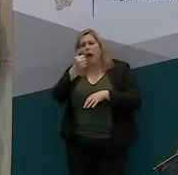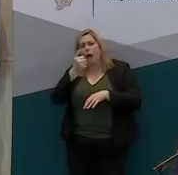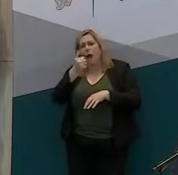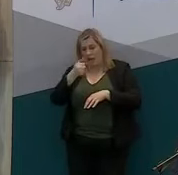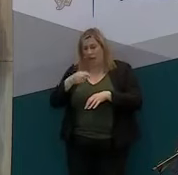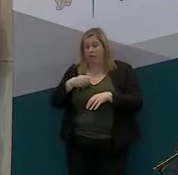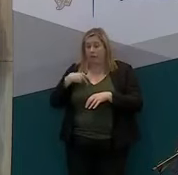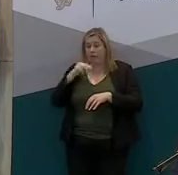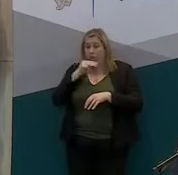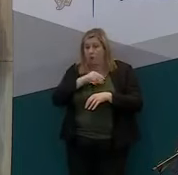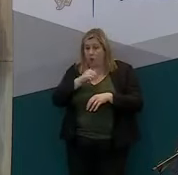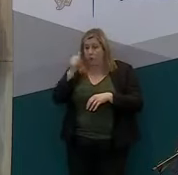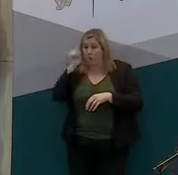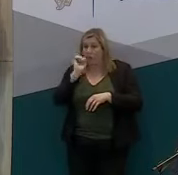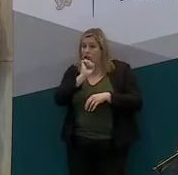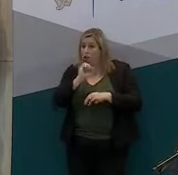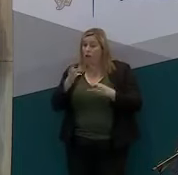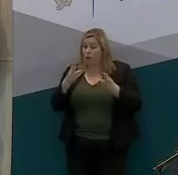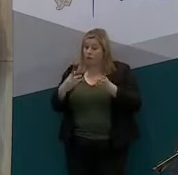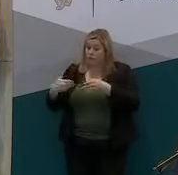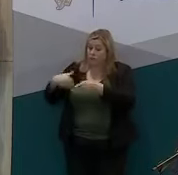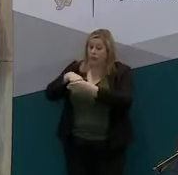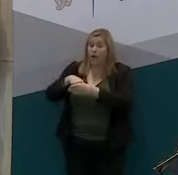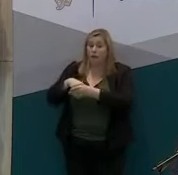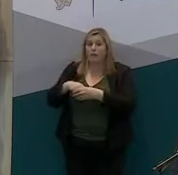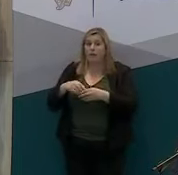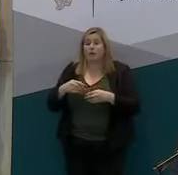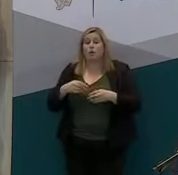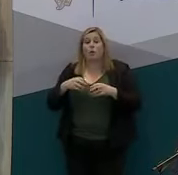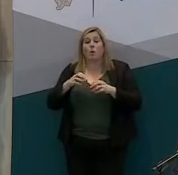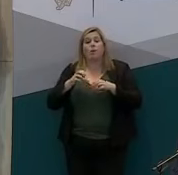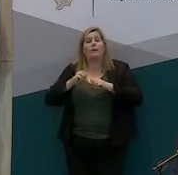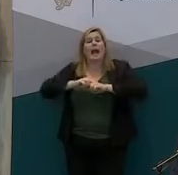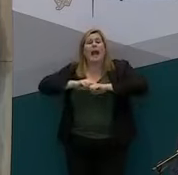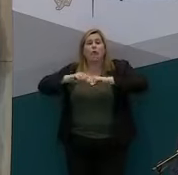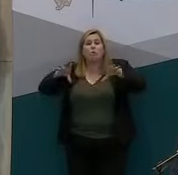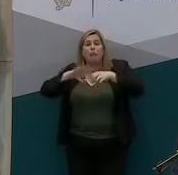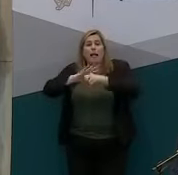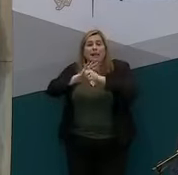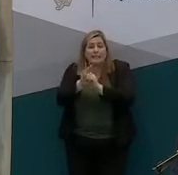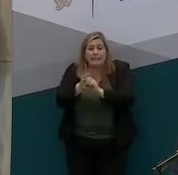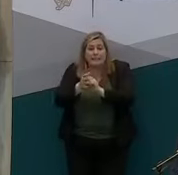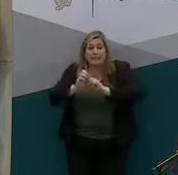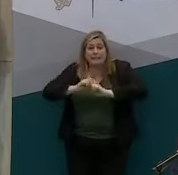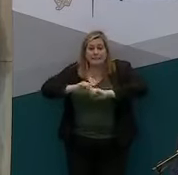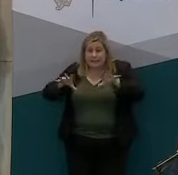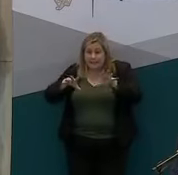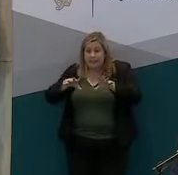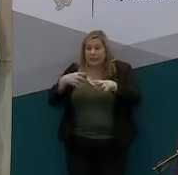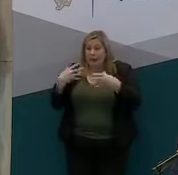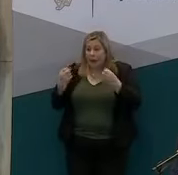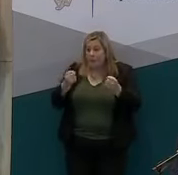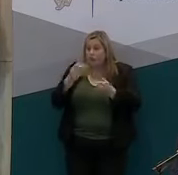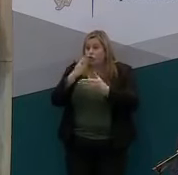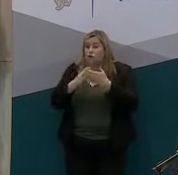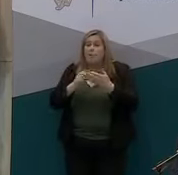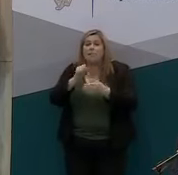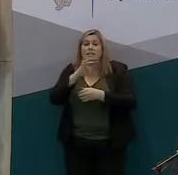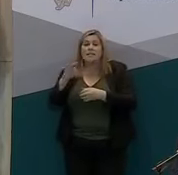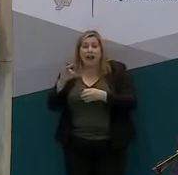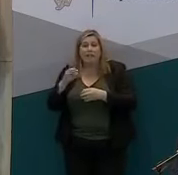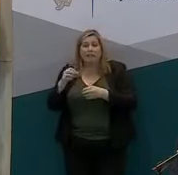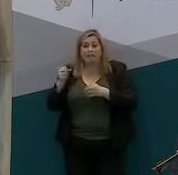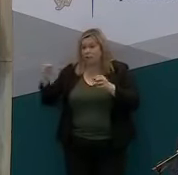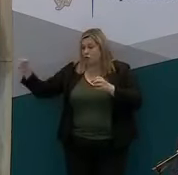which are particularly at risk with outbreaks from the ones where we know where outbreaks have occurred. And in some cases, we've sent in staff and redeployed